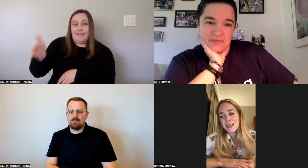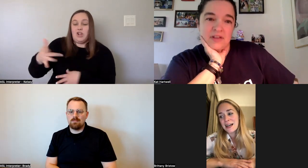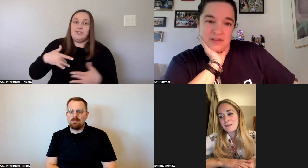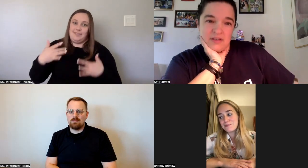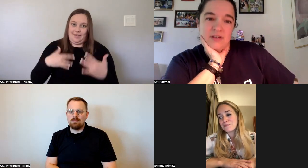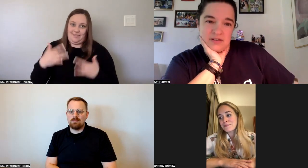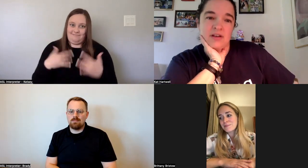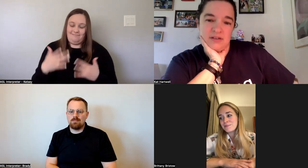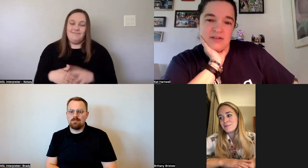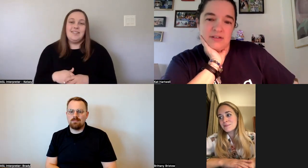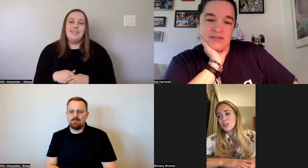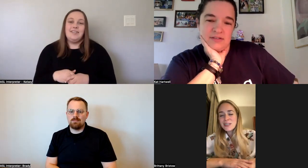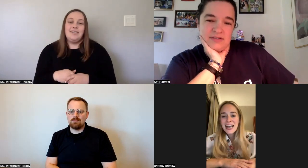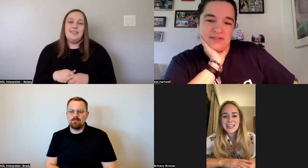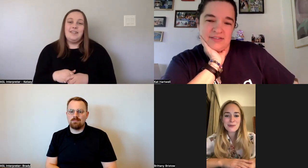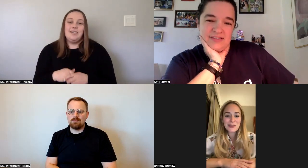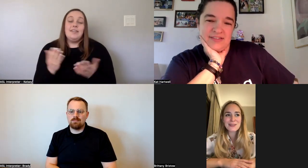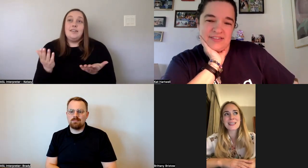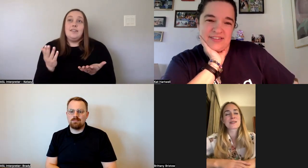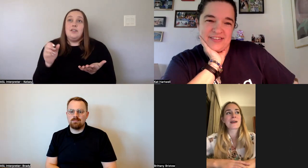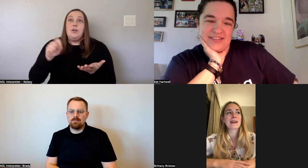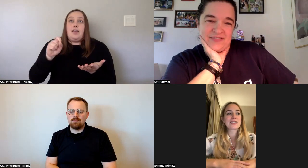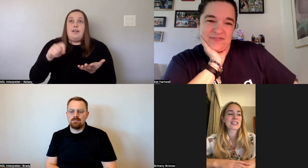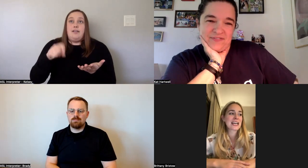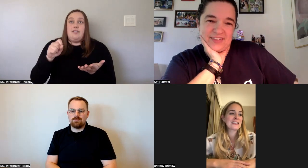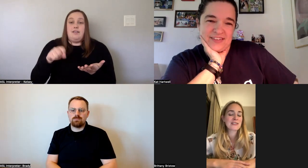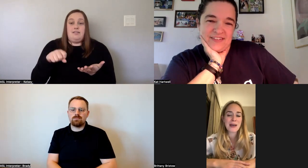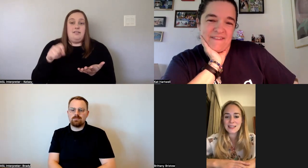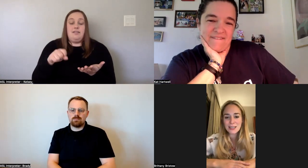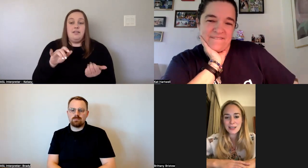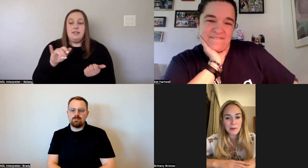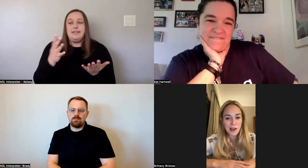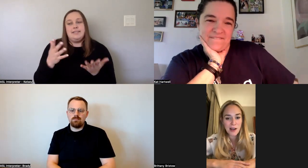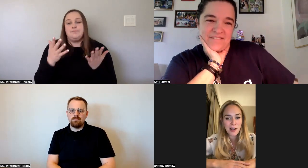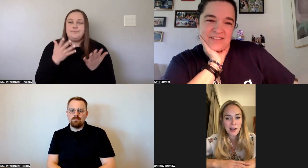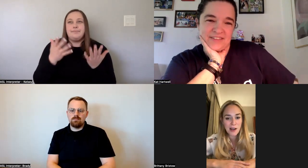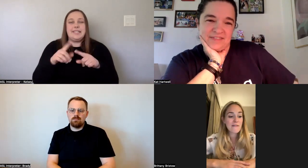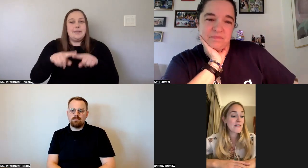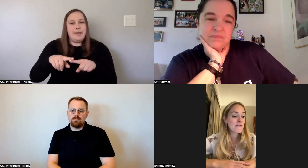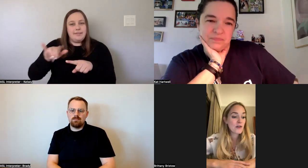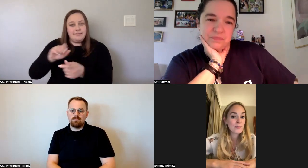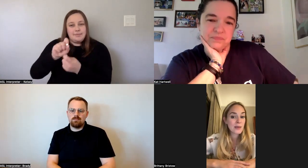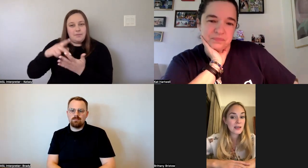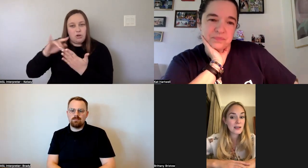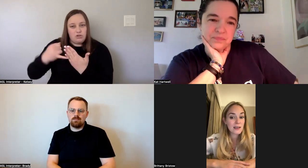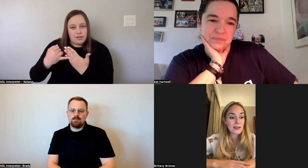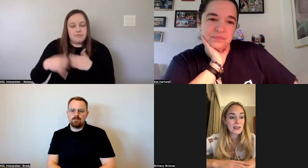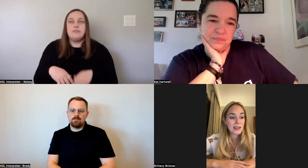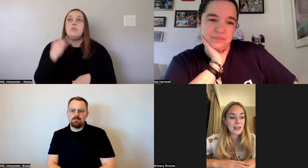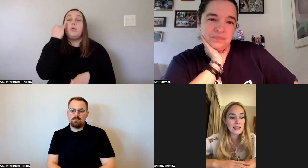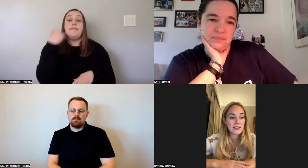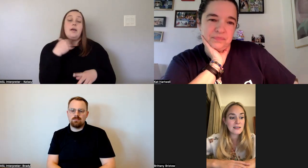exciting. So yeah, it's one of those things where it just kind of depends on the project. If I'm